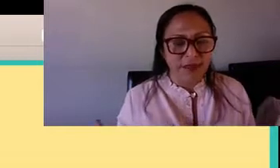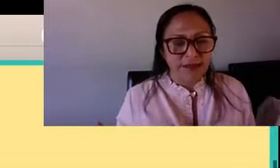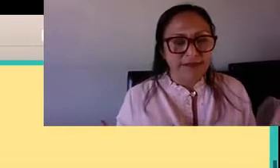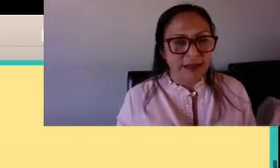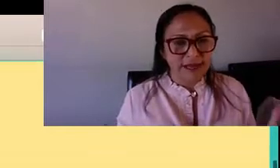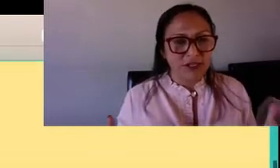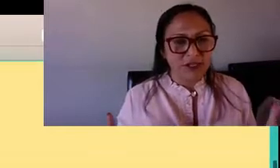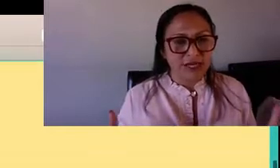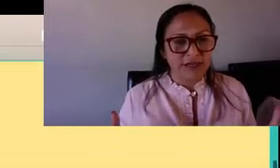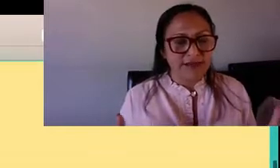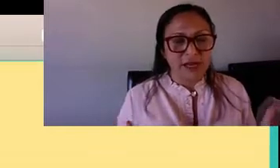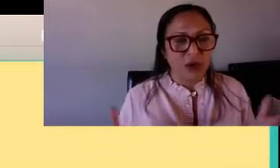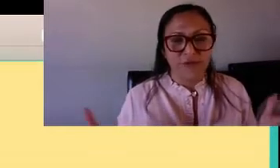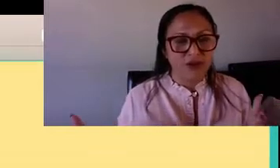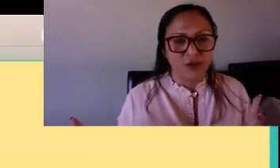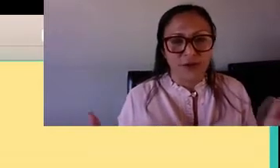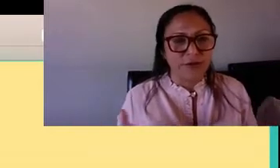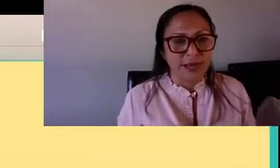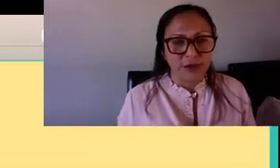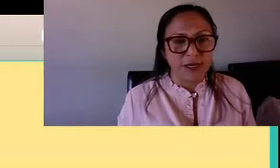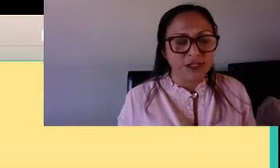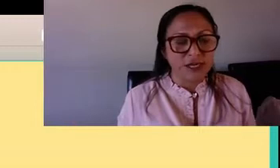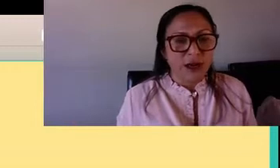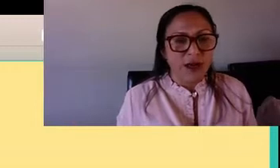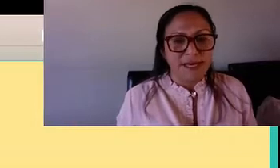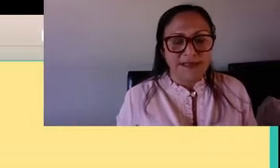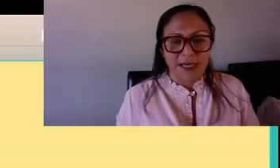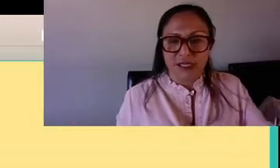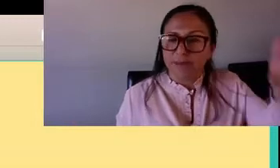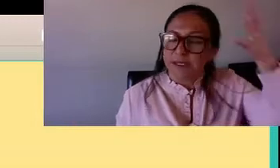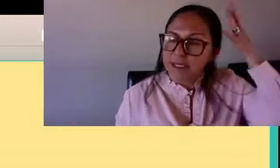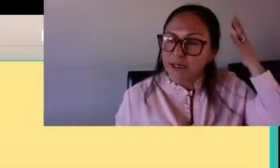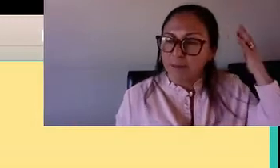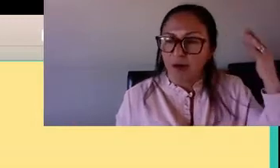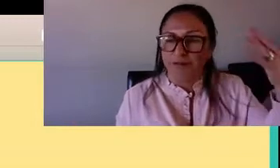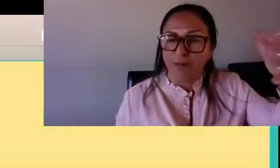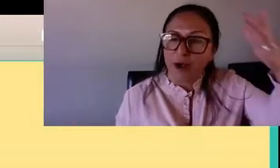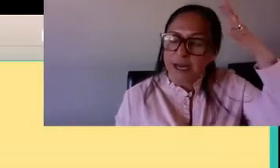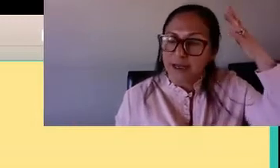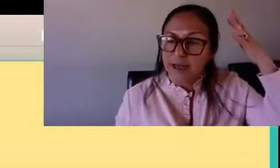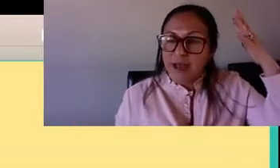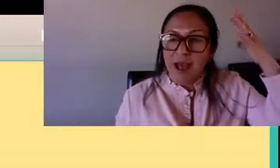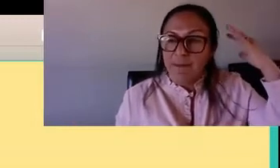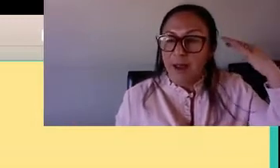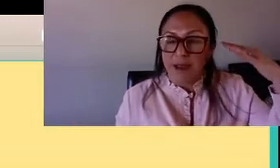myth. Sign language is the equivalent to another language. It's actually building a part of the